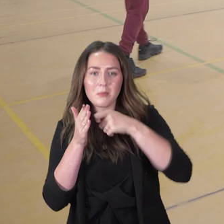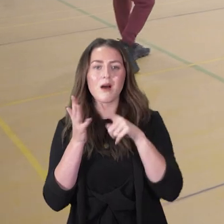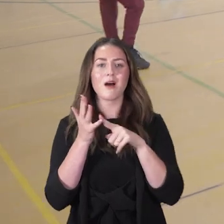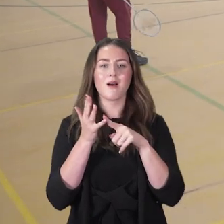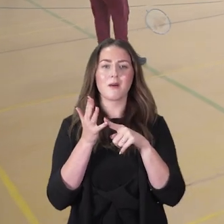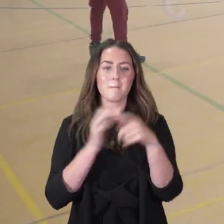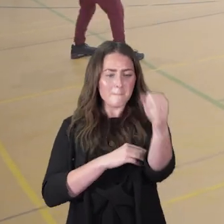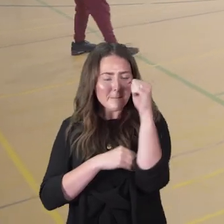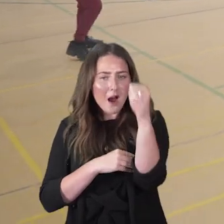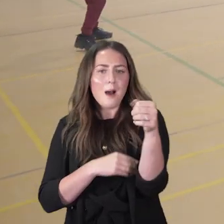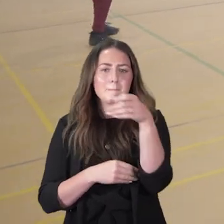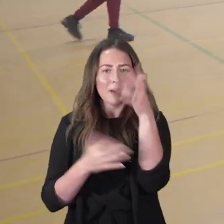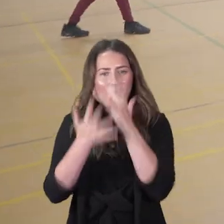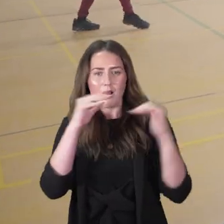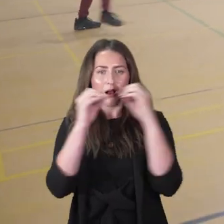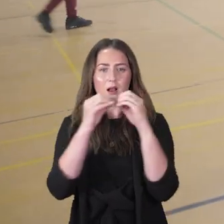Thank you.